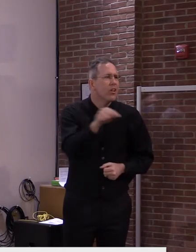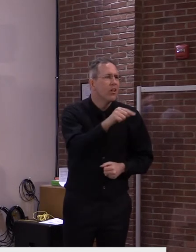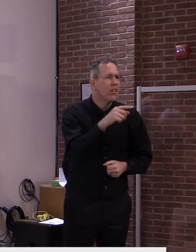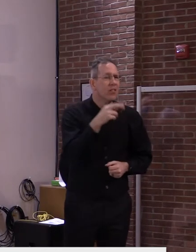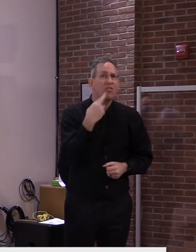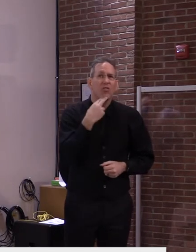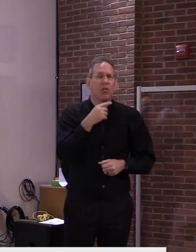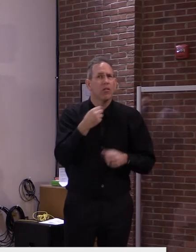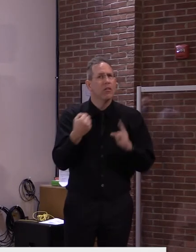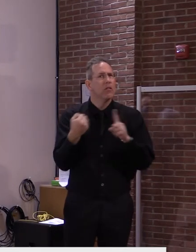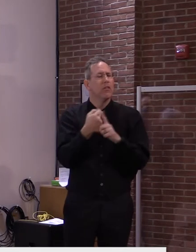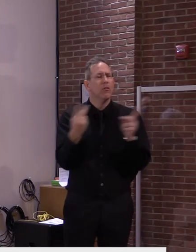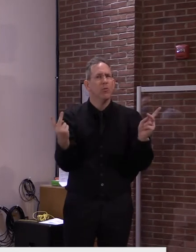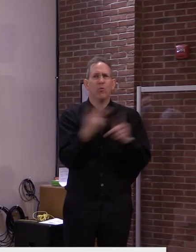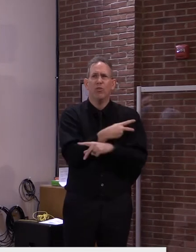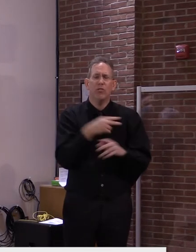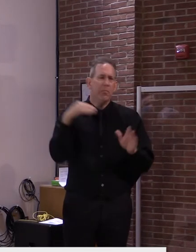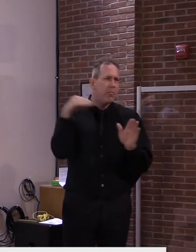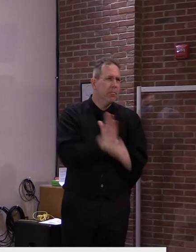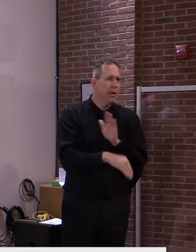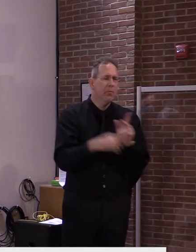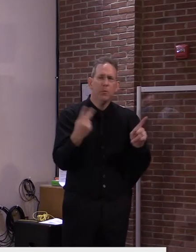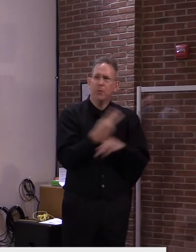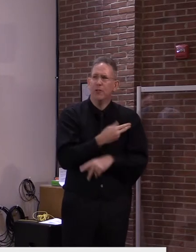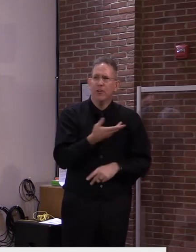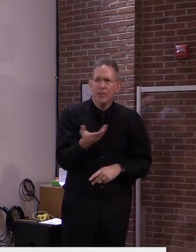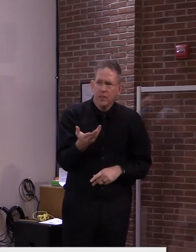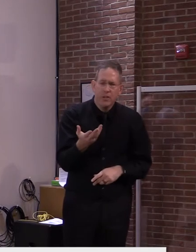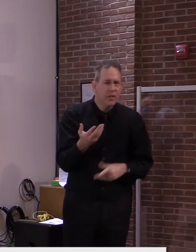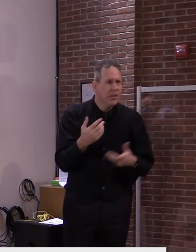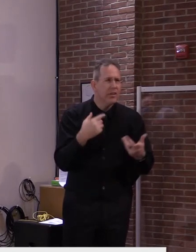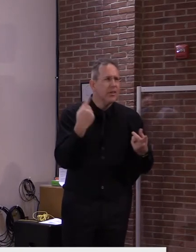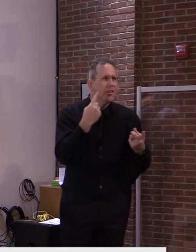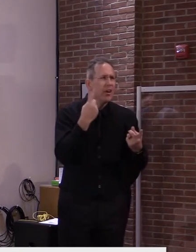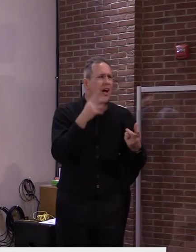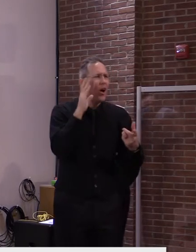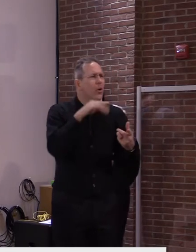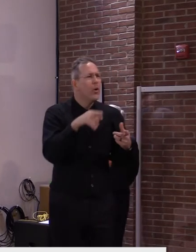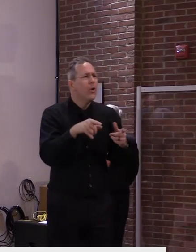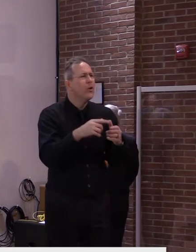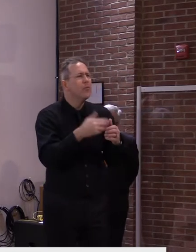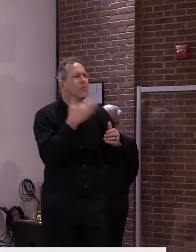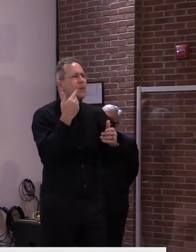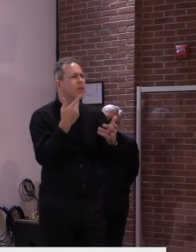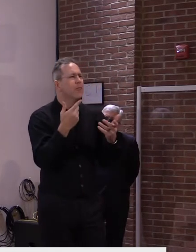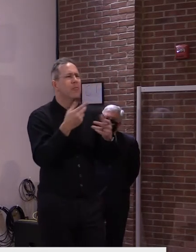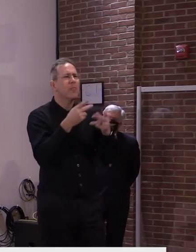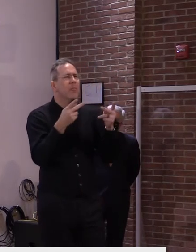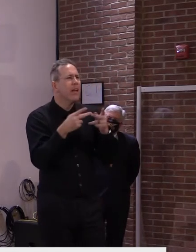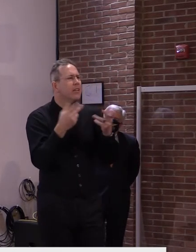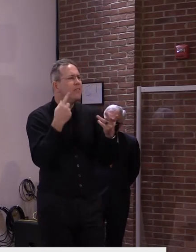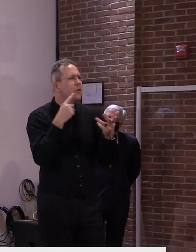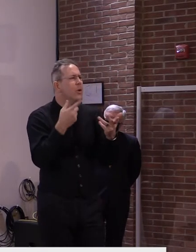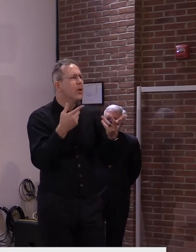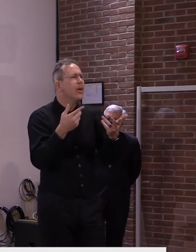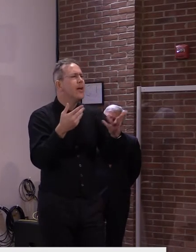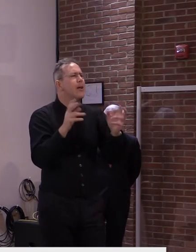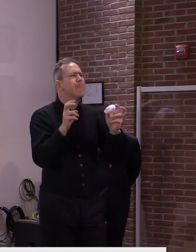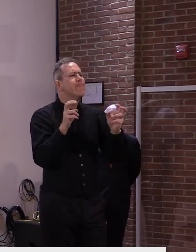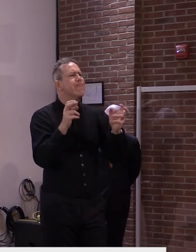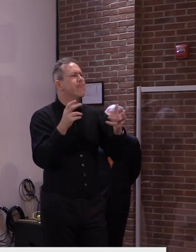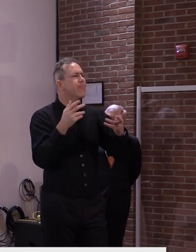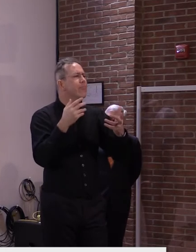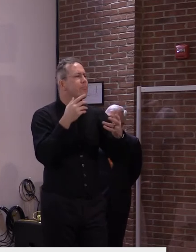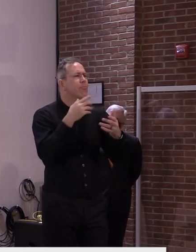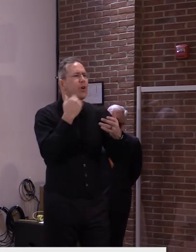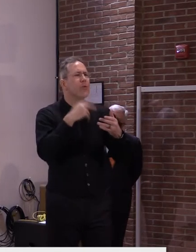the past year. I know the Better Places program is starting to roll out right now, but I wonder if